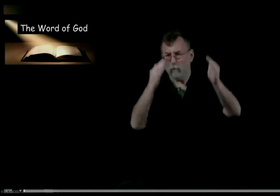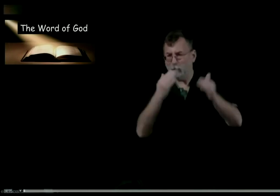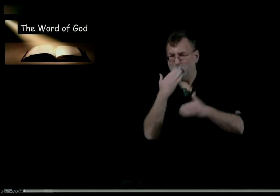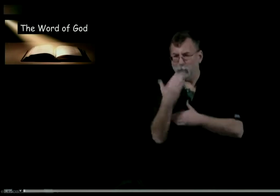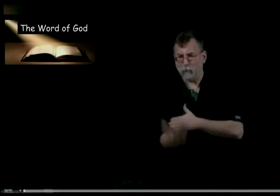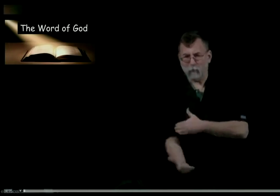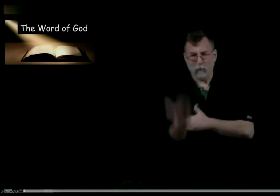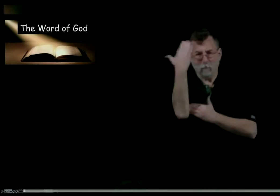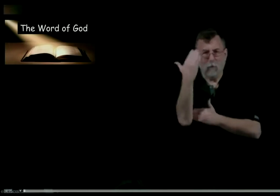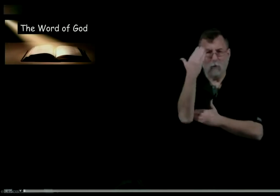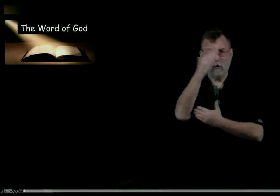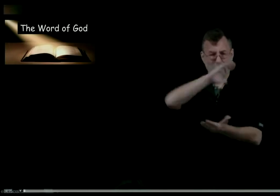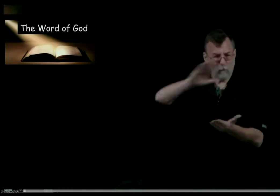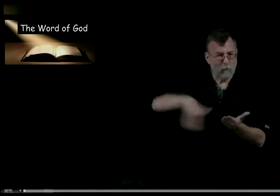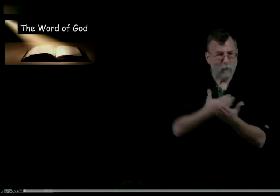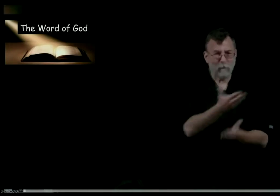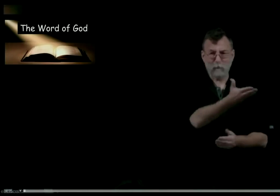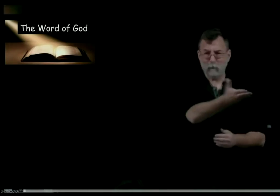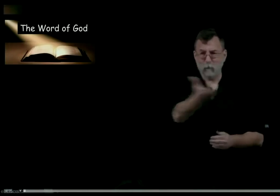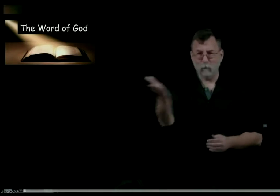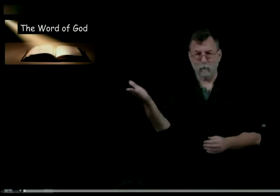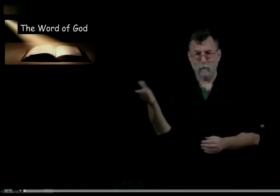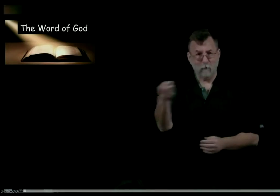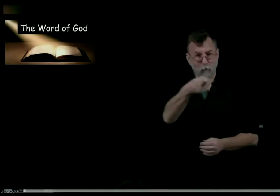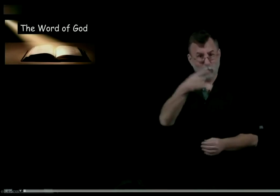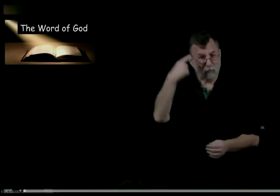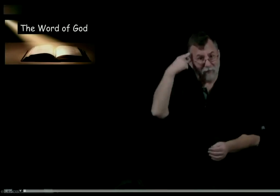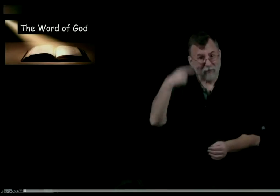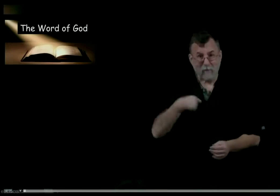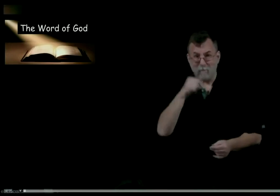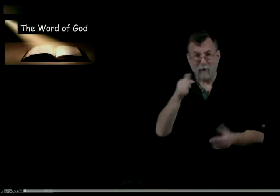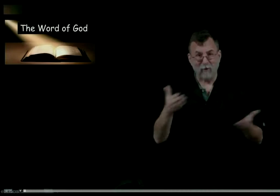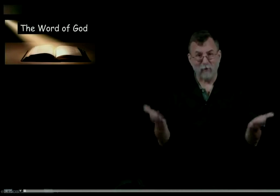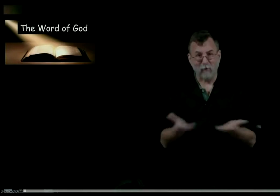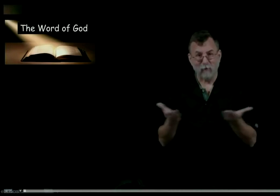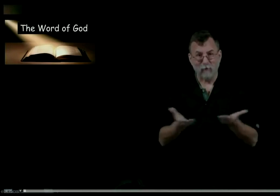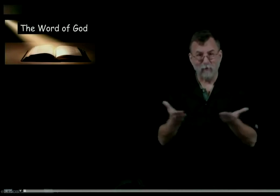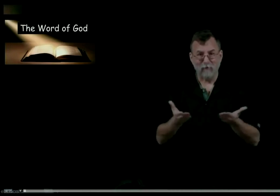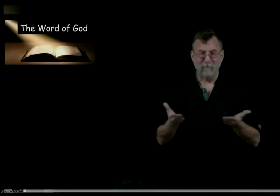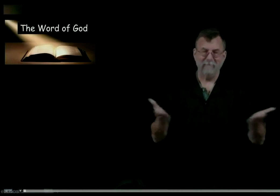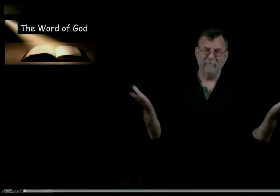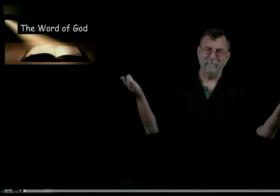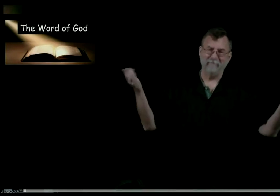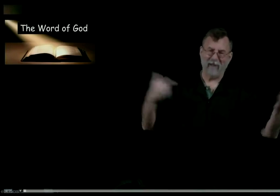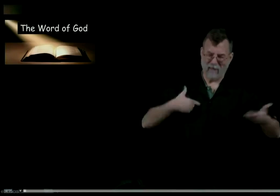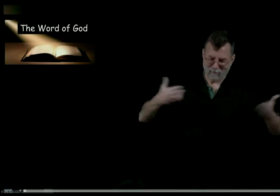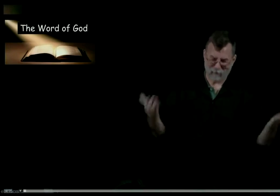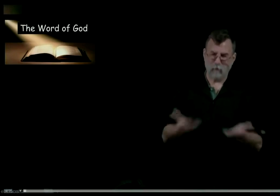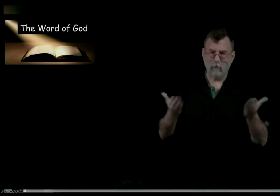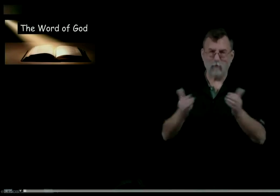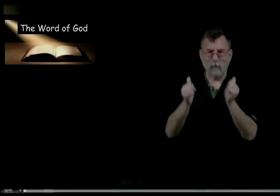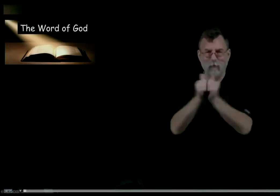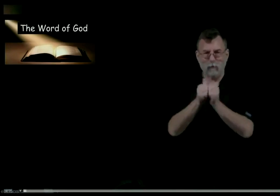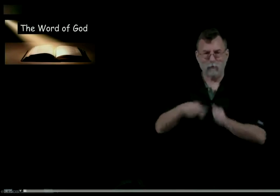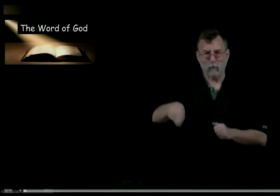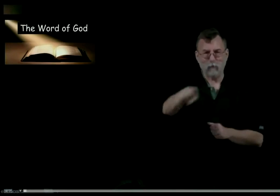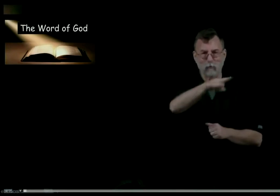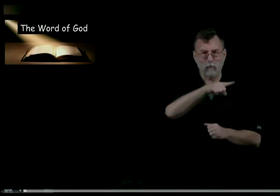Hello, hello. Good morning. Glad to see all you all here. Even though I'm not here, I am here with you